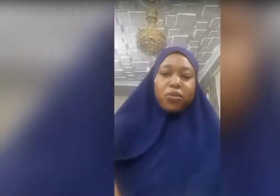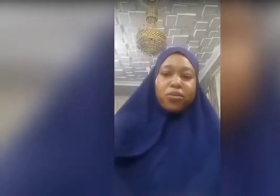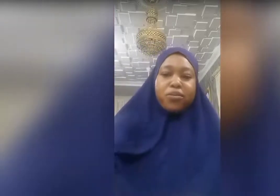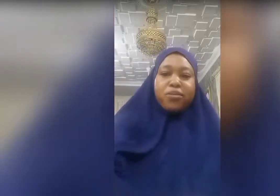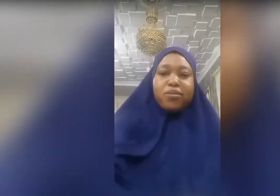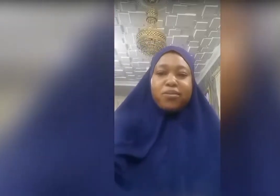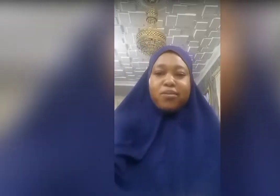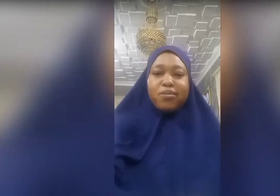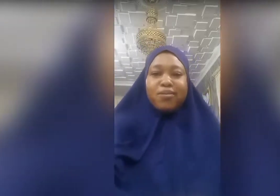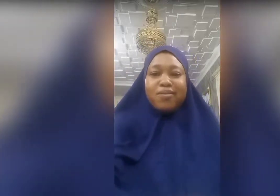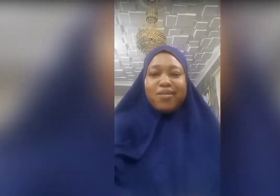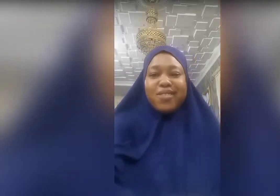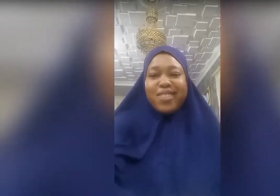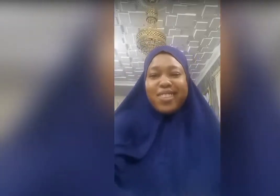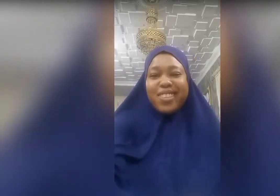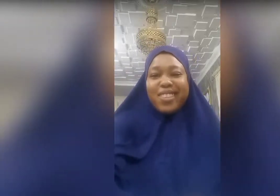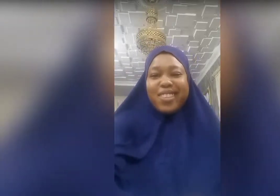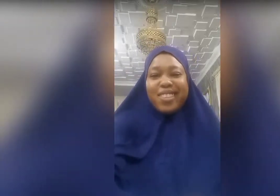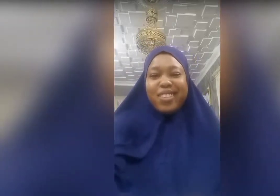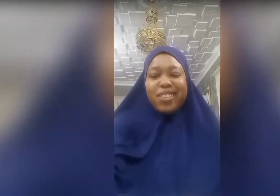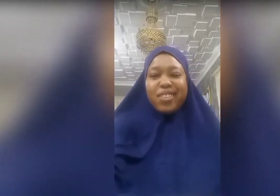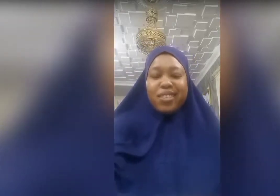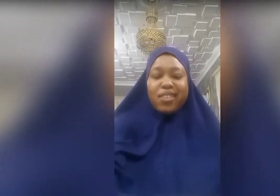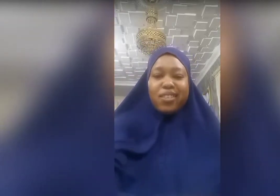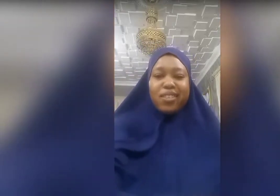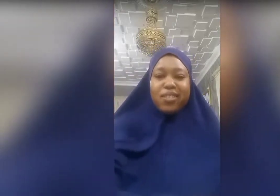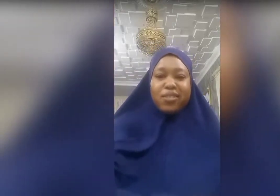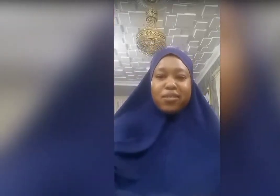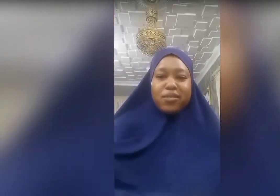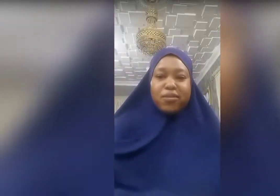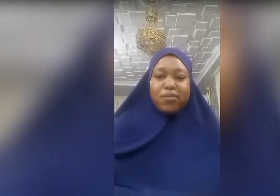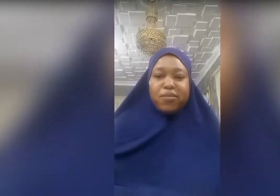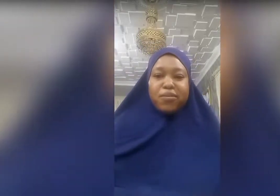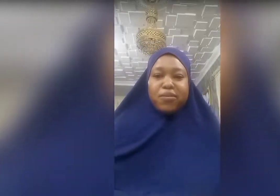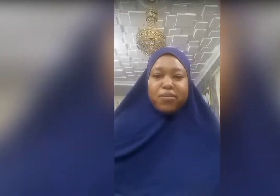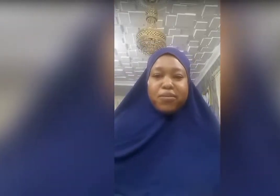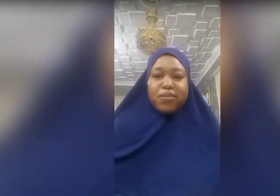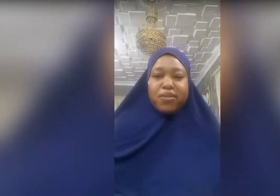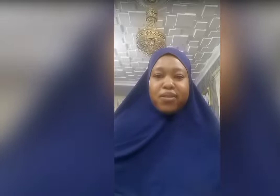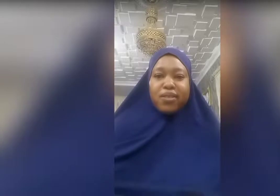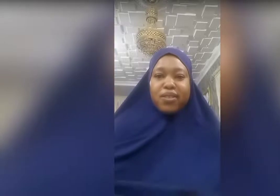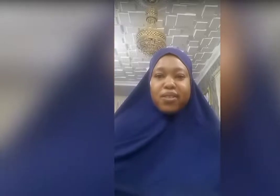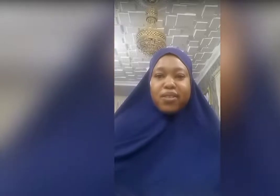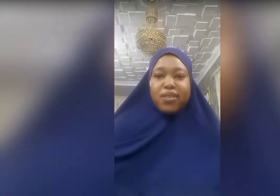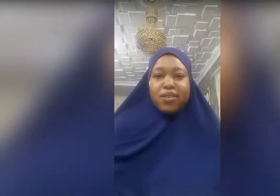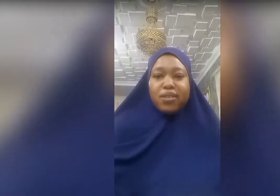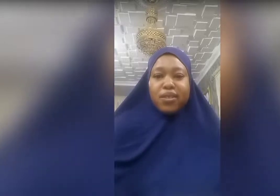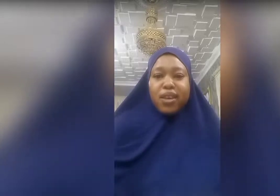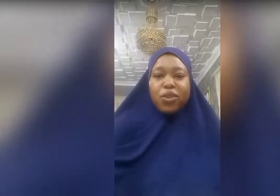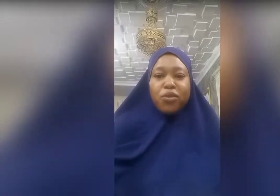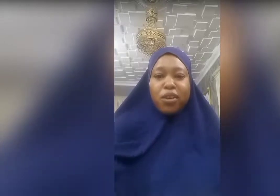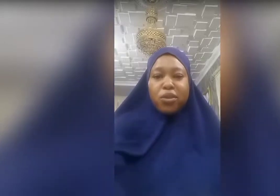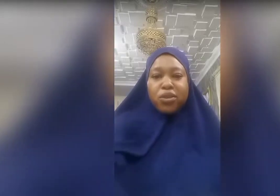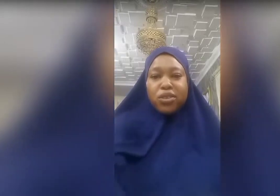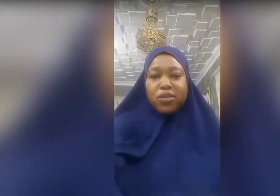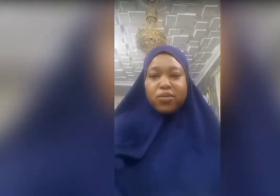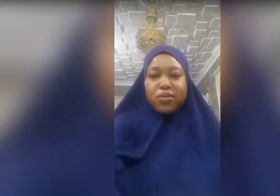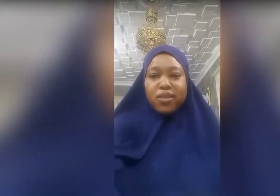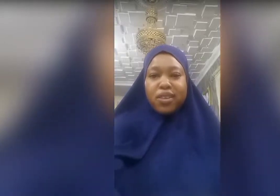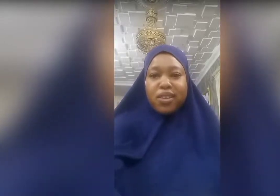these corrections very quickly. Hussaina, you've done well. You've done well indeed. Thank you. So what do we have next